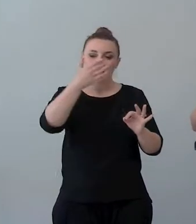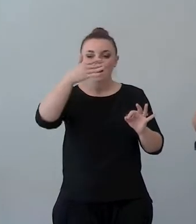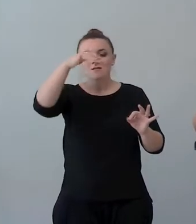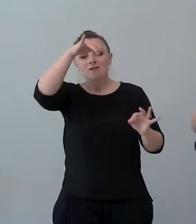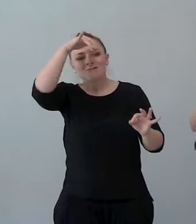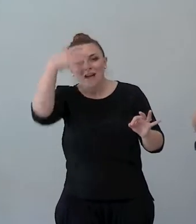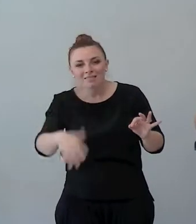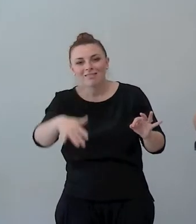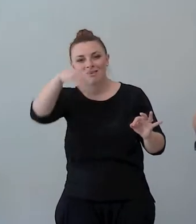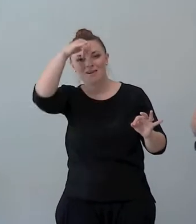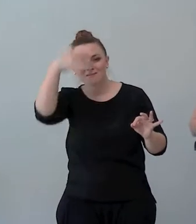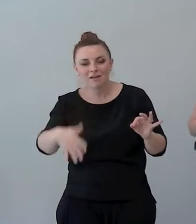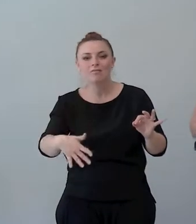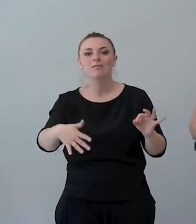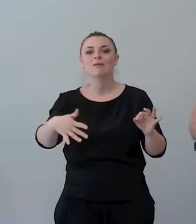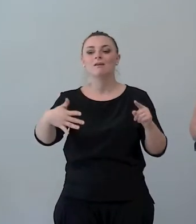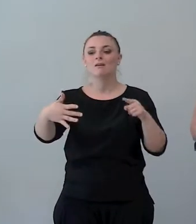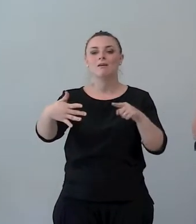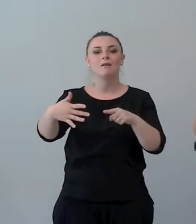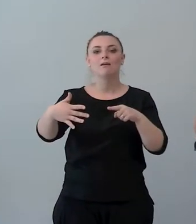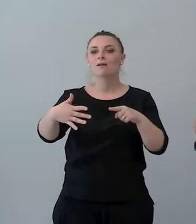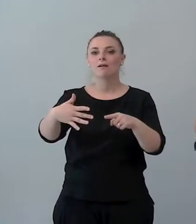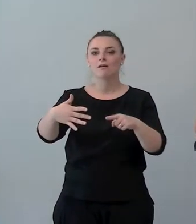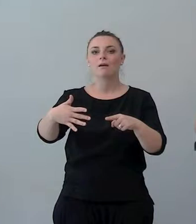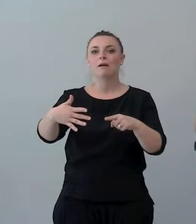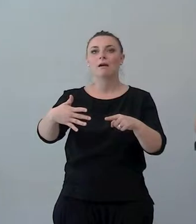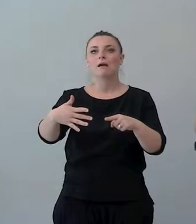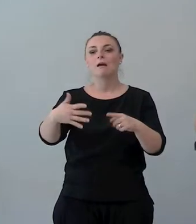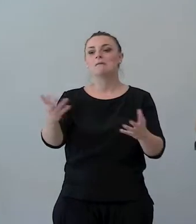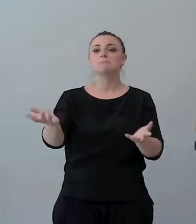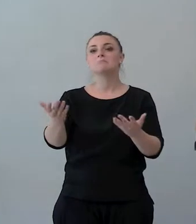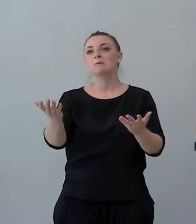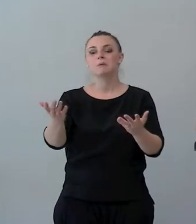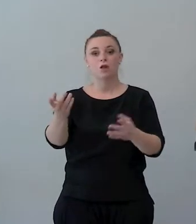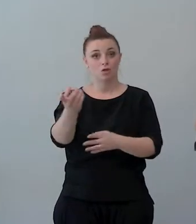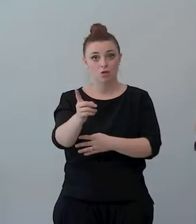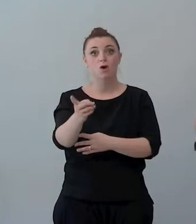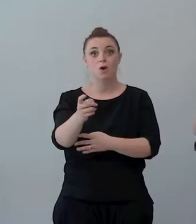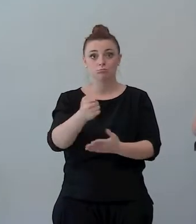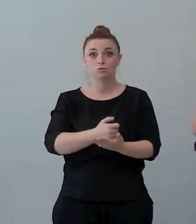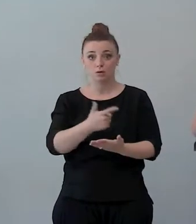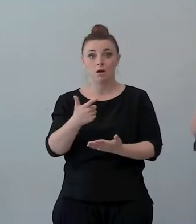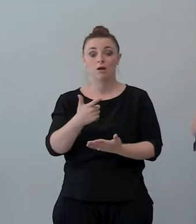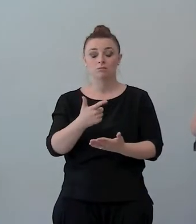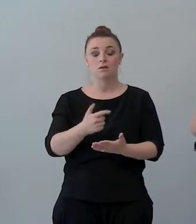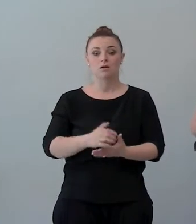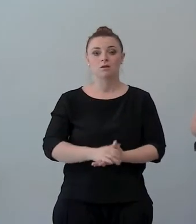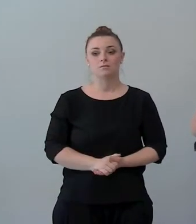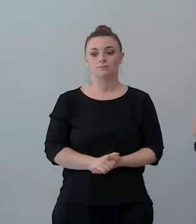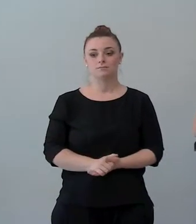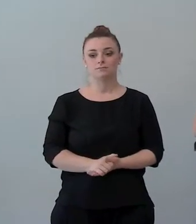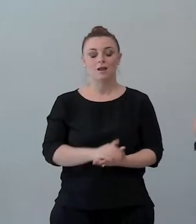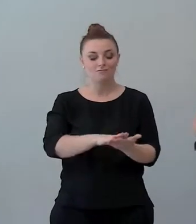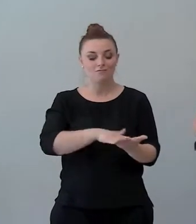c'è anche la fatica, e che non è in vano. And this verse implies that there will be